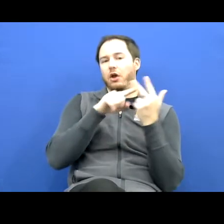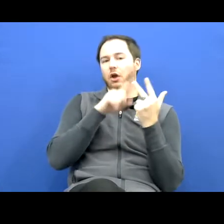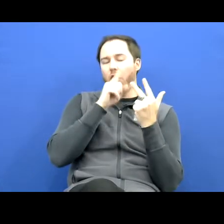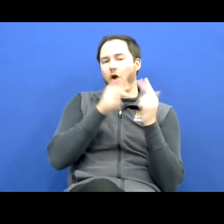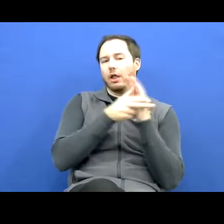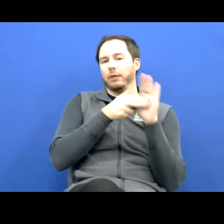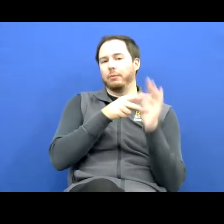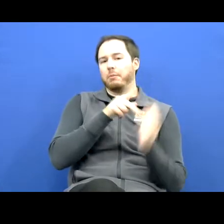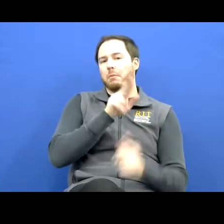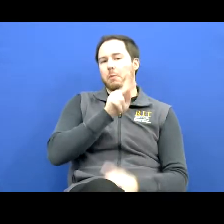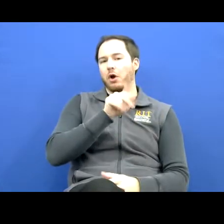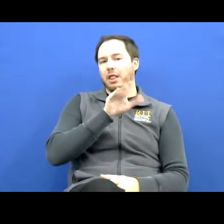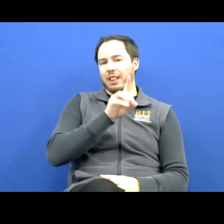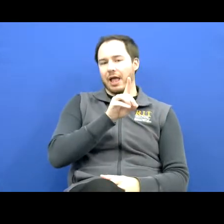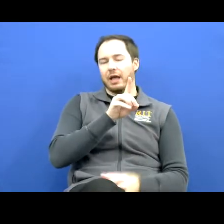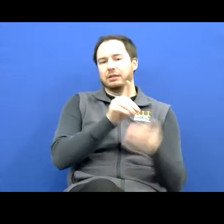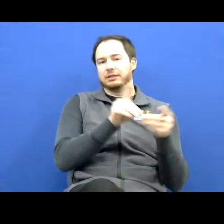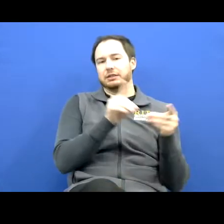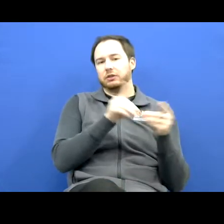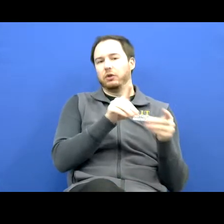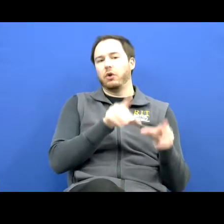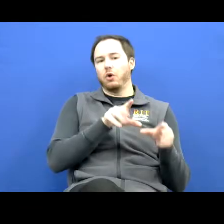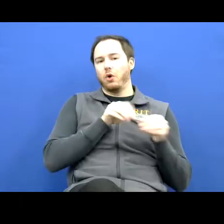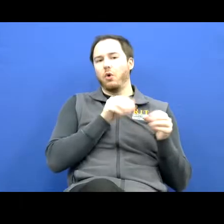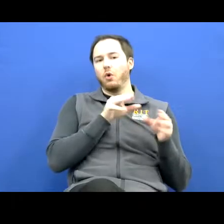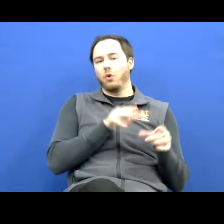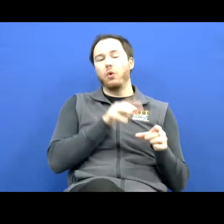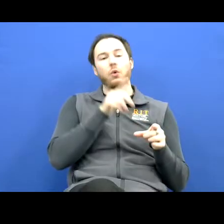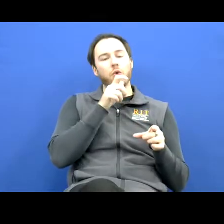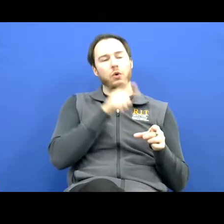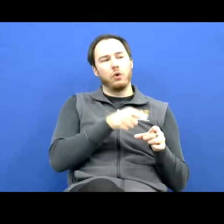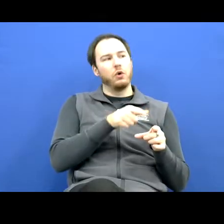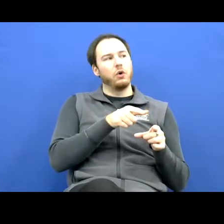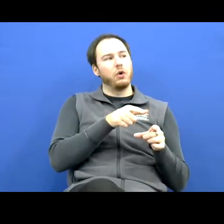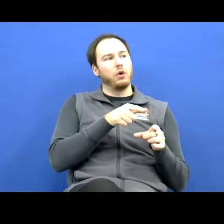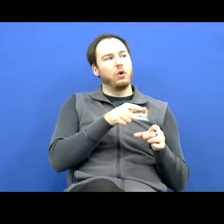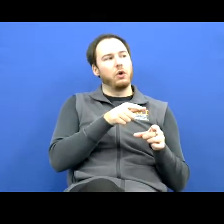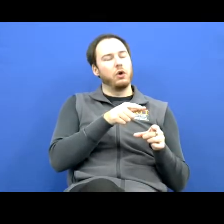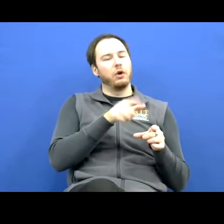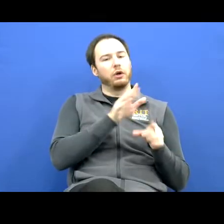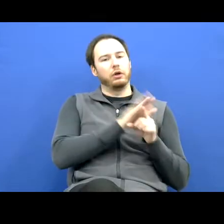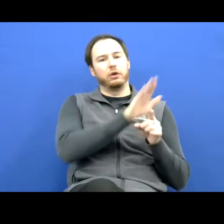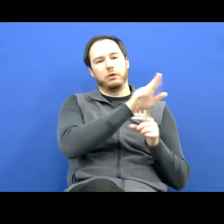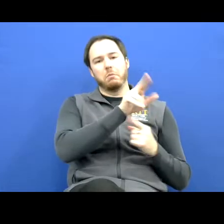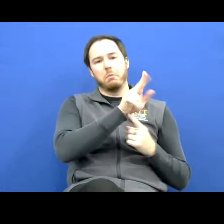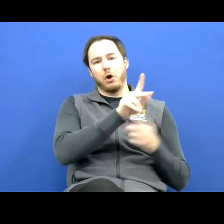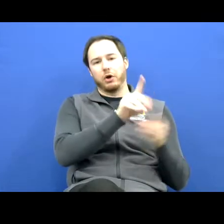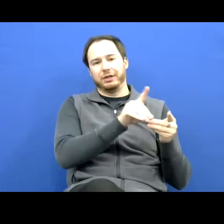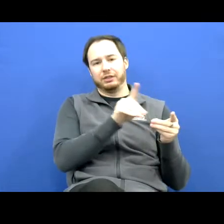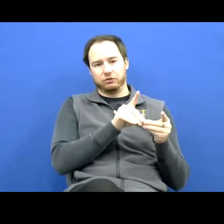property. They're owned by the town via its park districts.